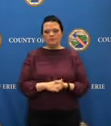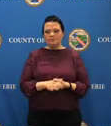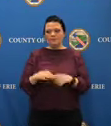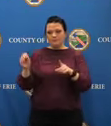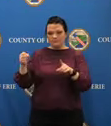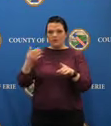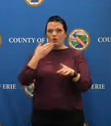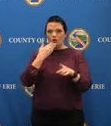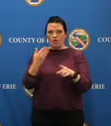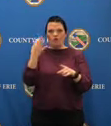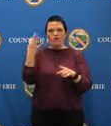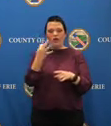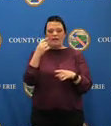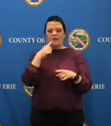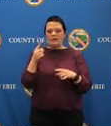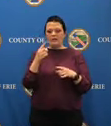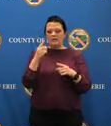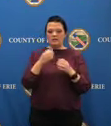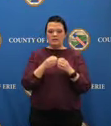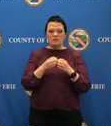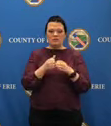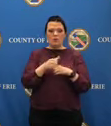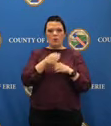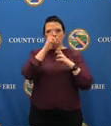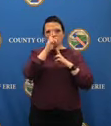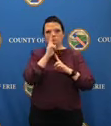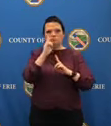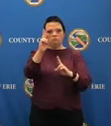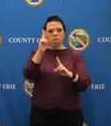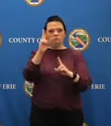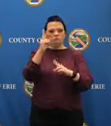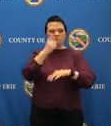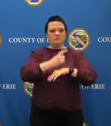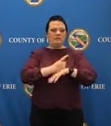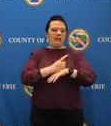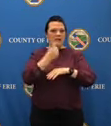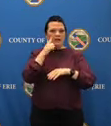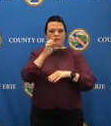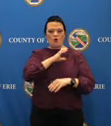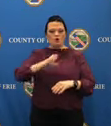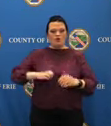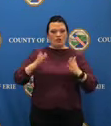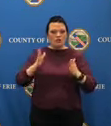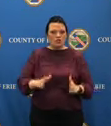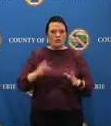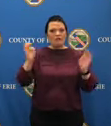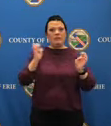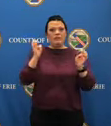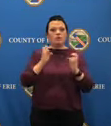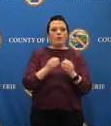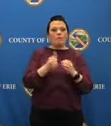Good Friday is, of course, the most solemn day with regards to the Christian calendar, and Easter the most joyous.